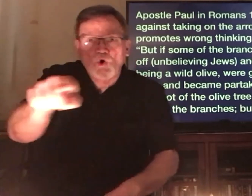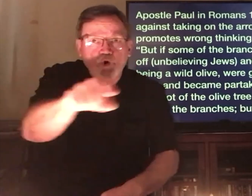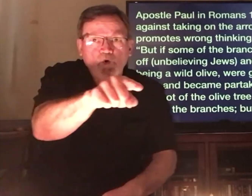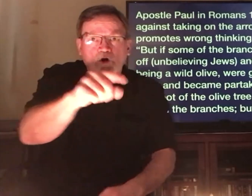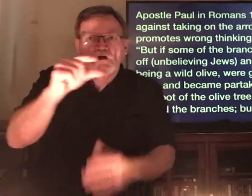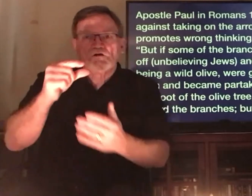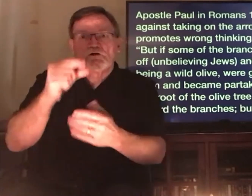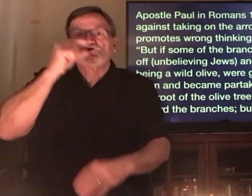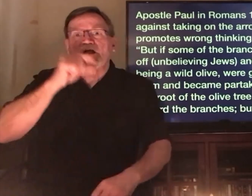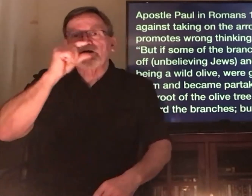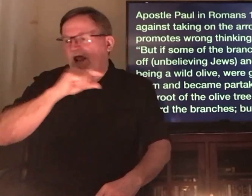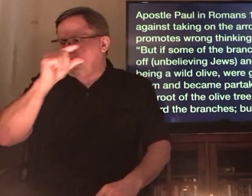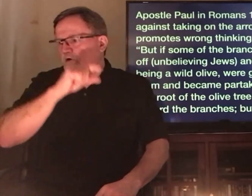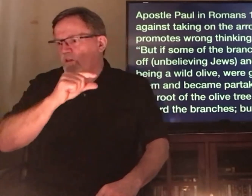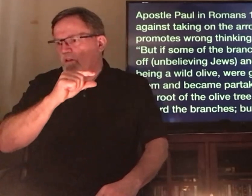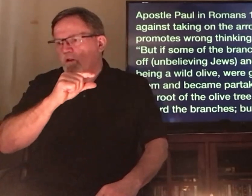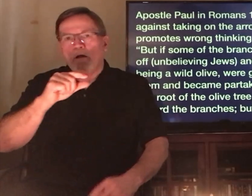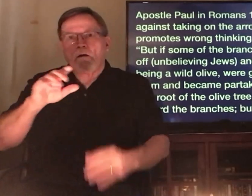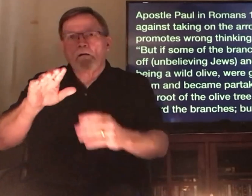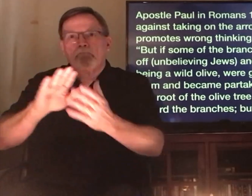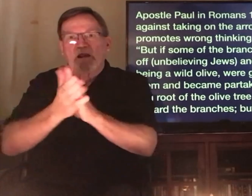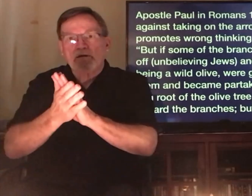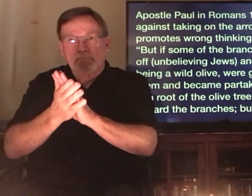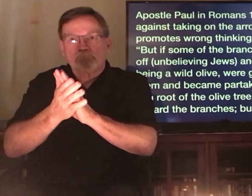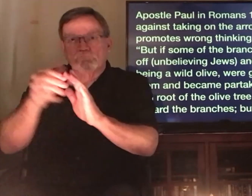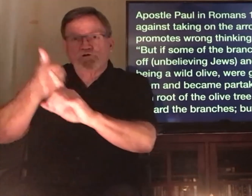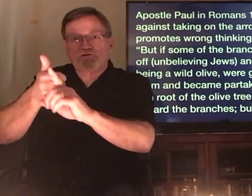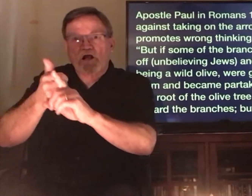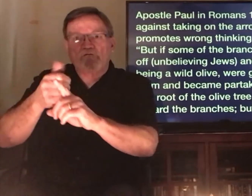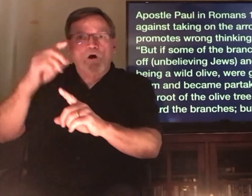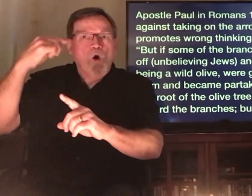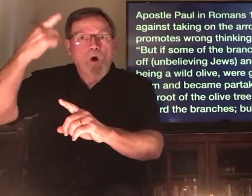lie to Jew and Gentile believers